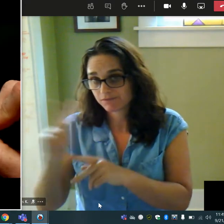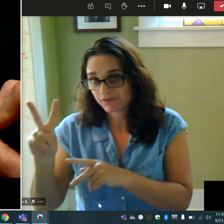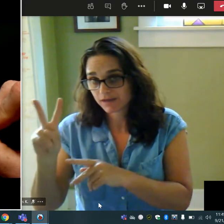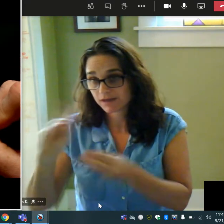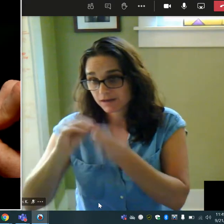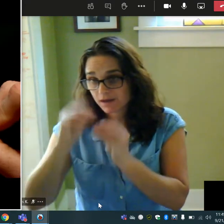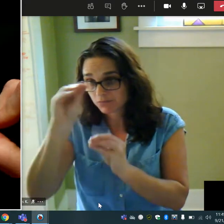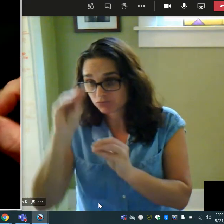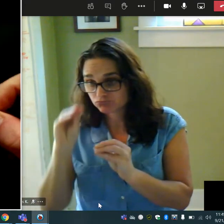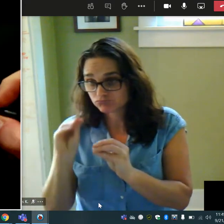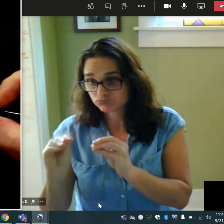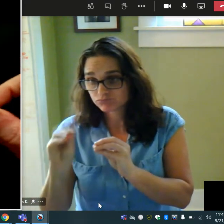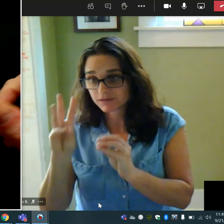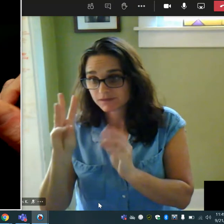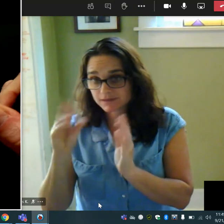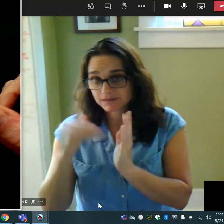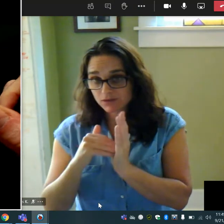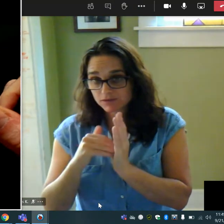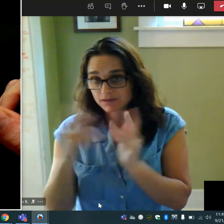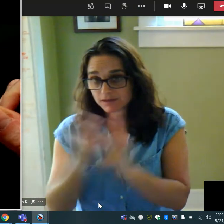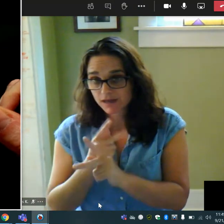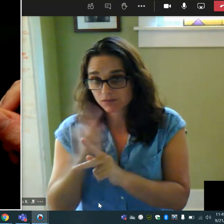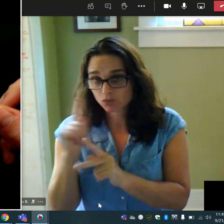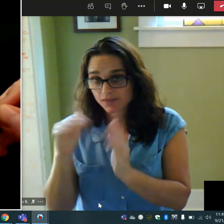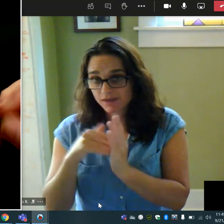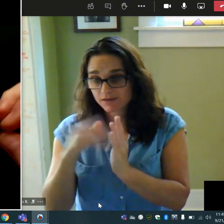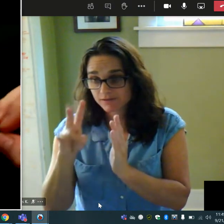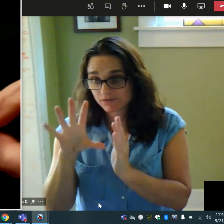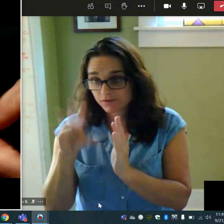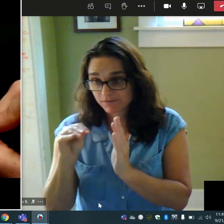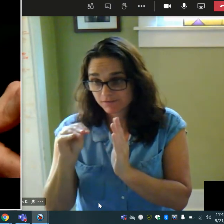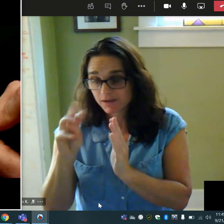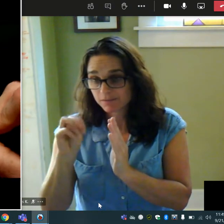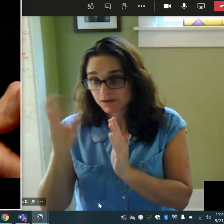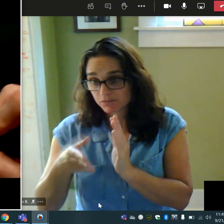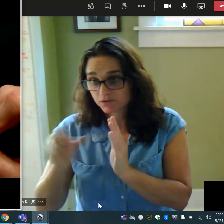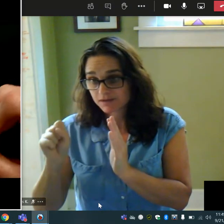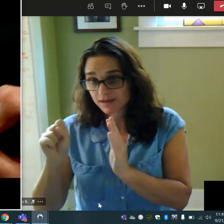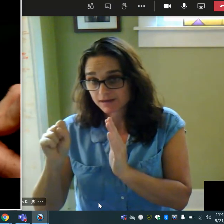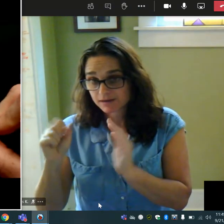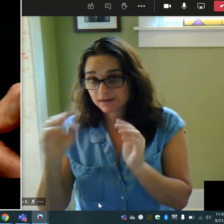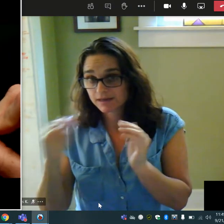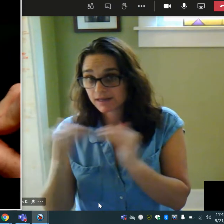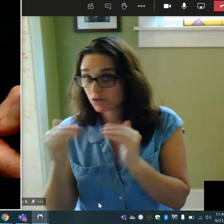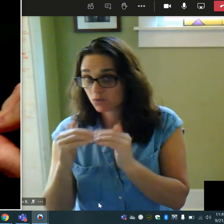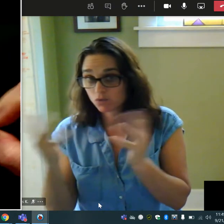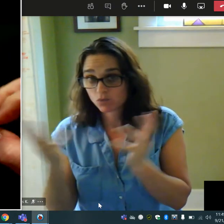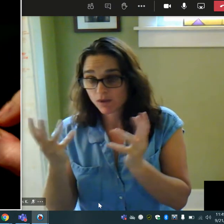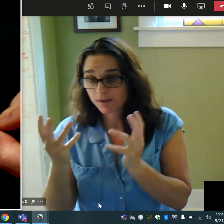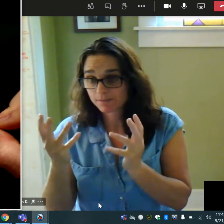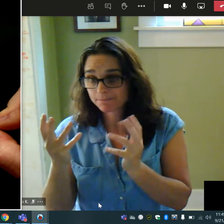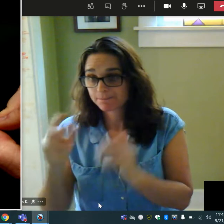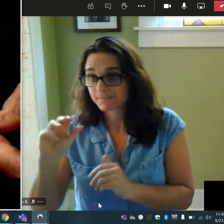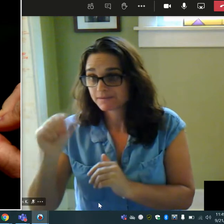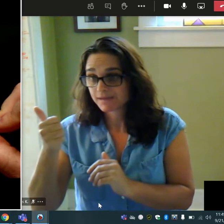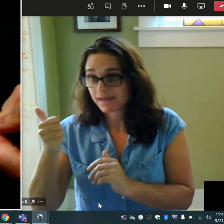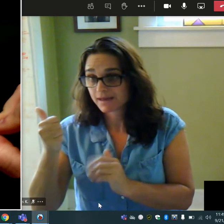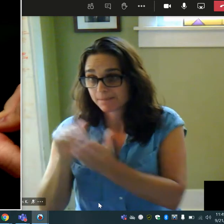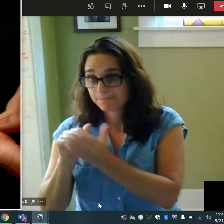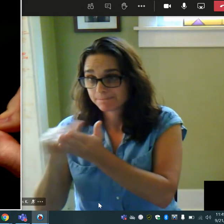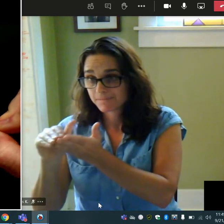6,000 times 1,750 meters per second would give me a momentum of